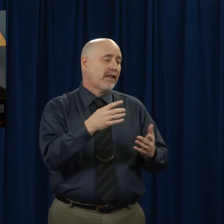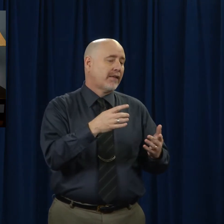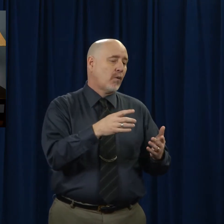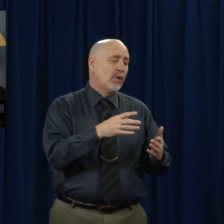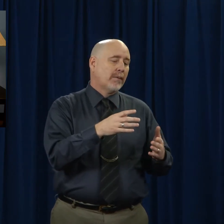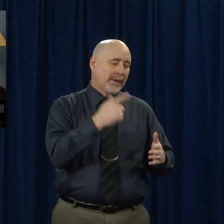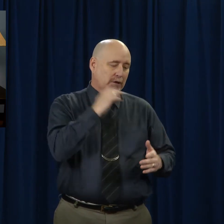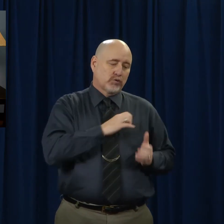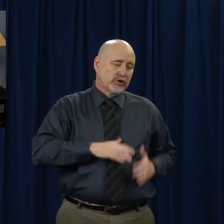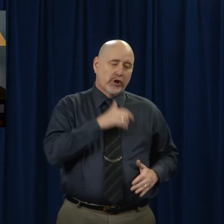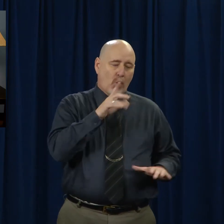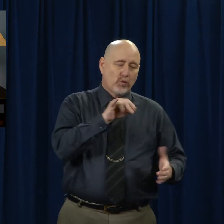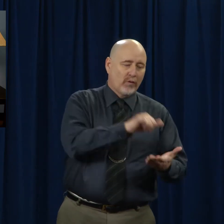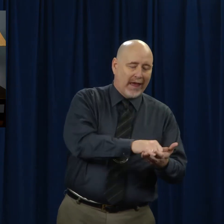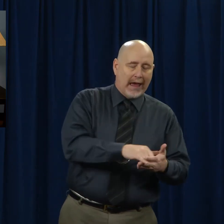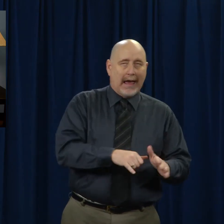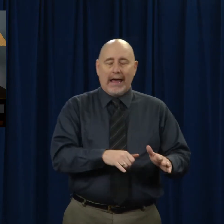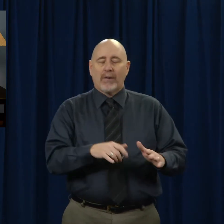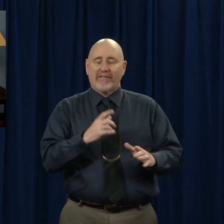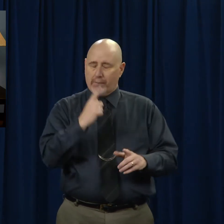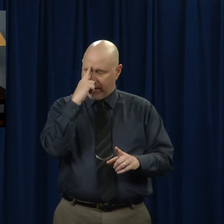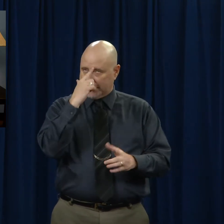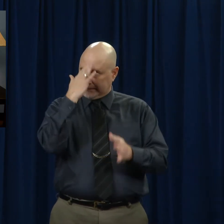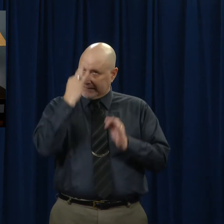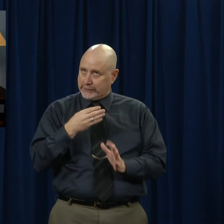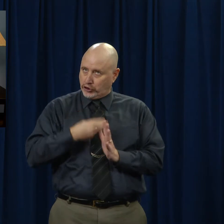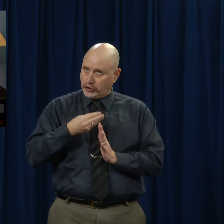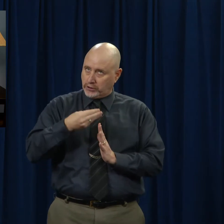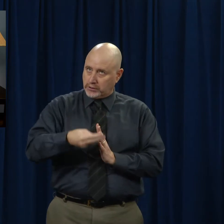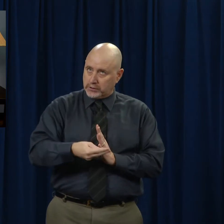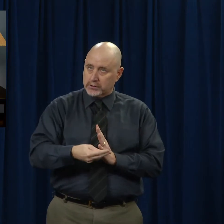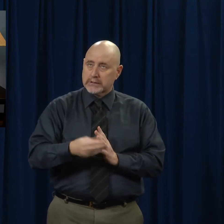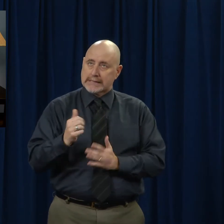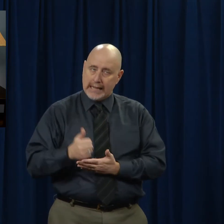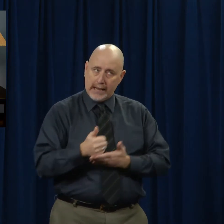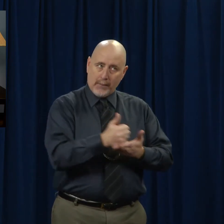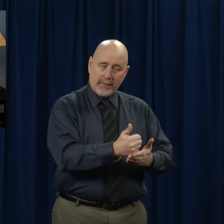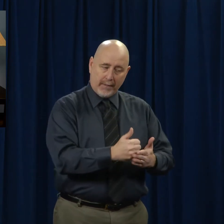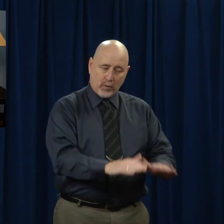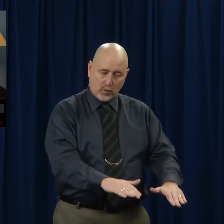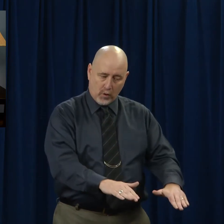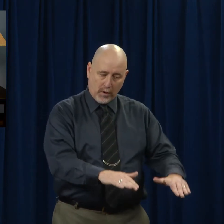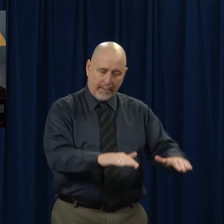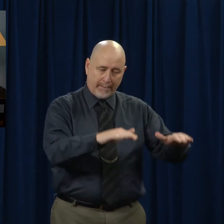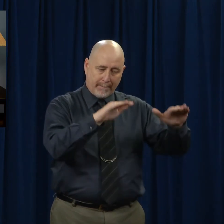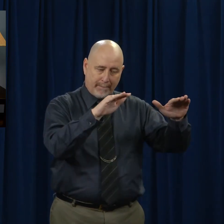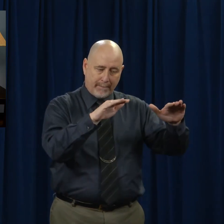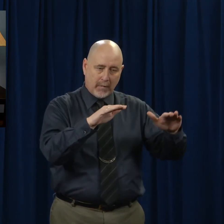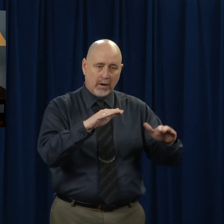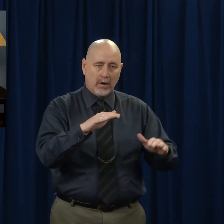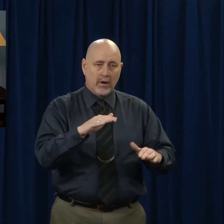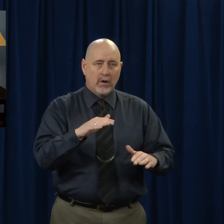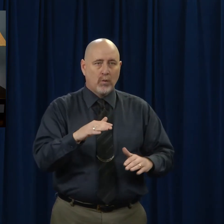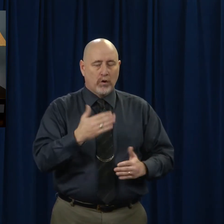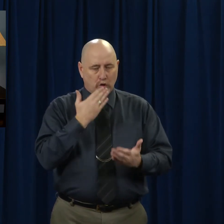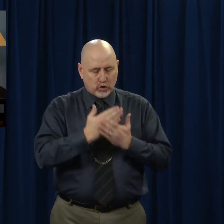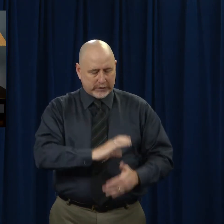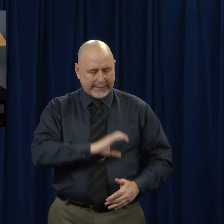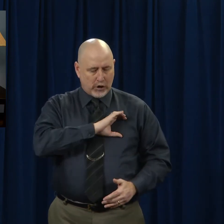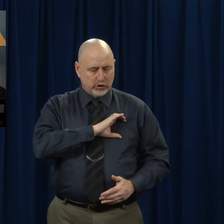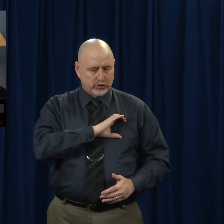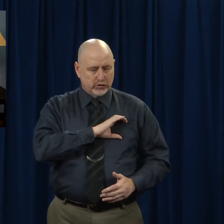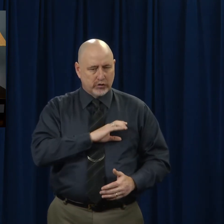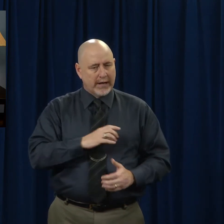we're Christians. We've got to make deliberate decisions to help our kids grow up with a backbone,